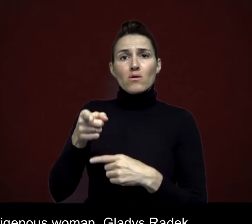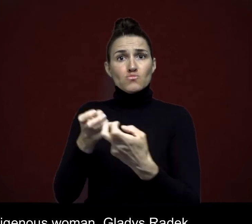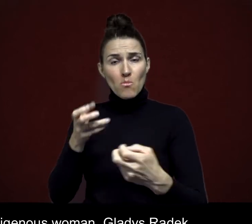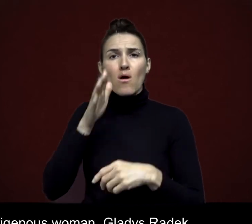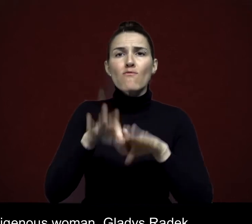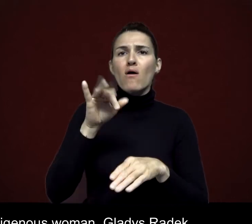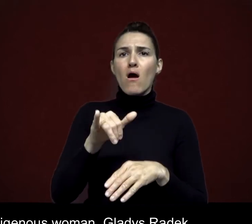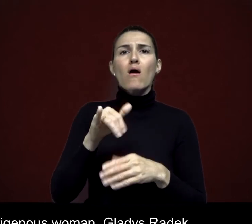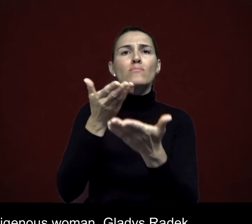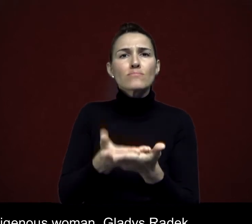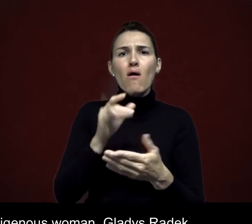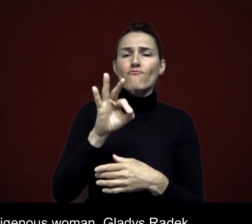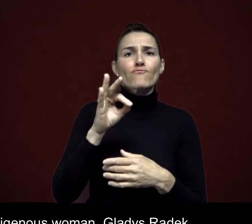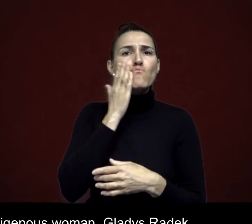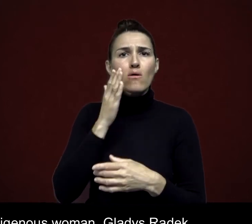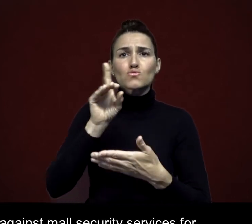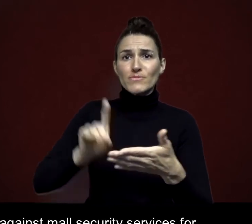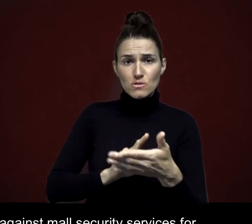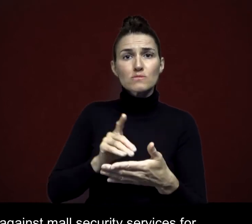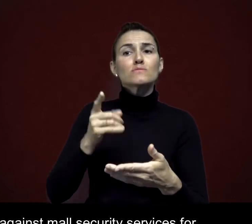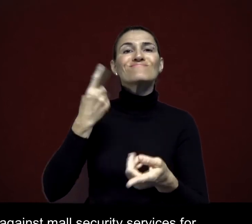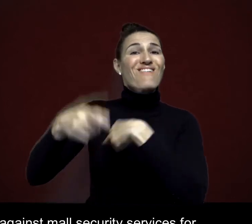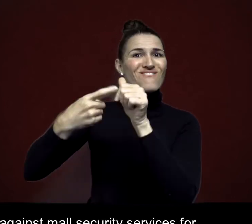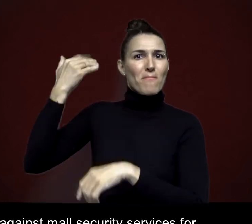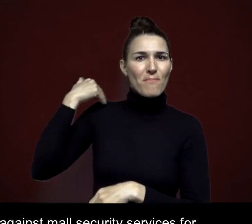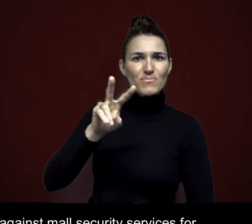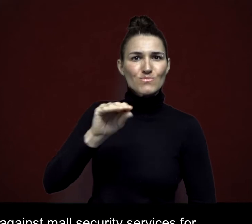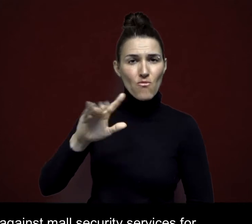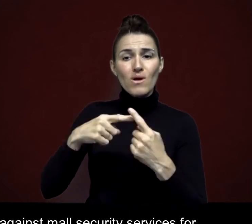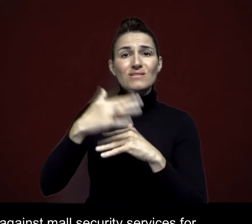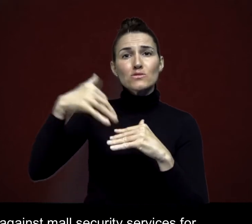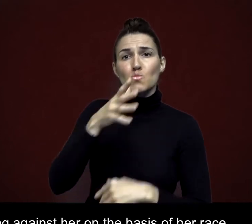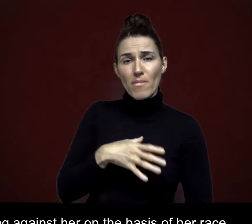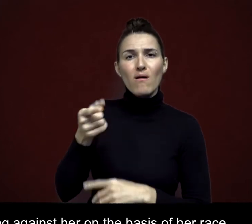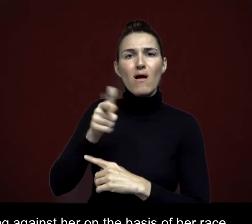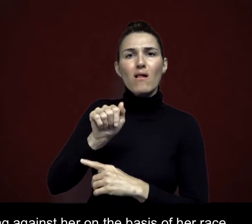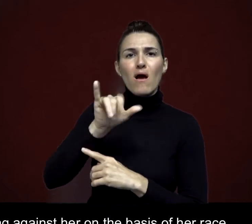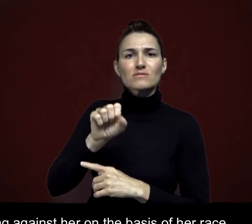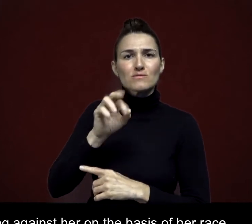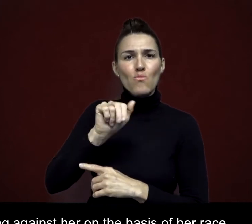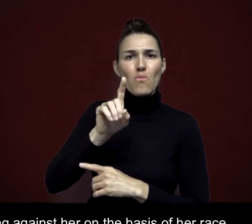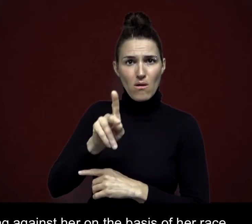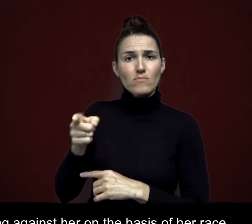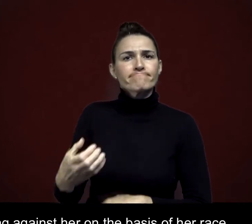an Indigenous woman, Gladys Raddick, complained against mall security services for discriminating against her on the basis of her